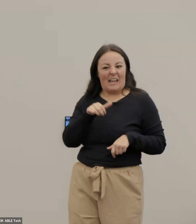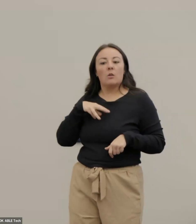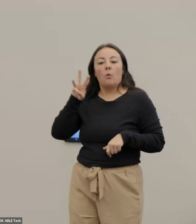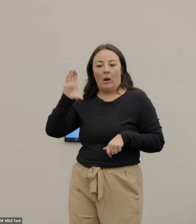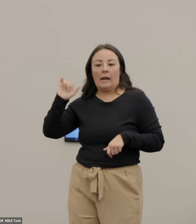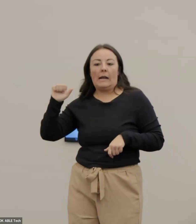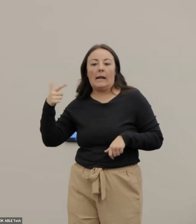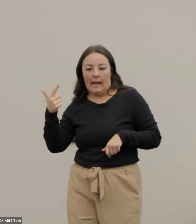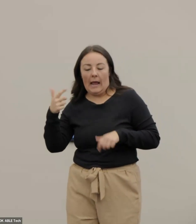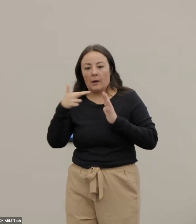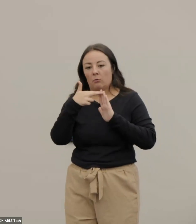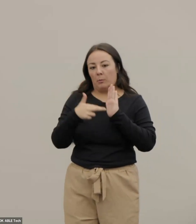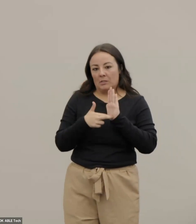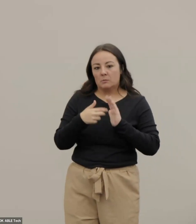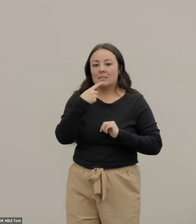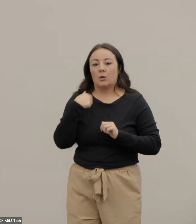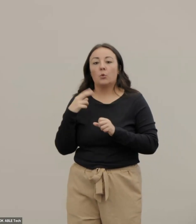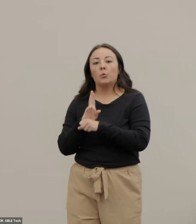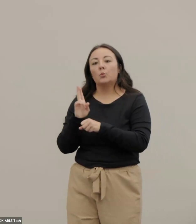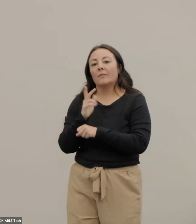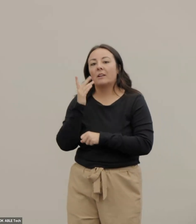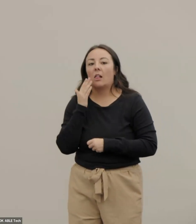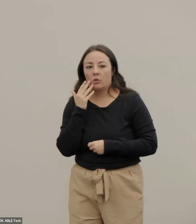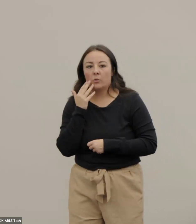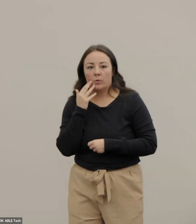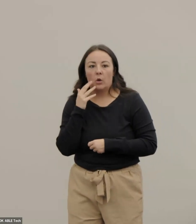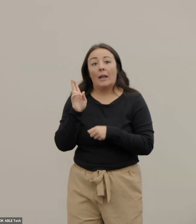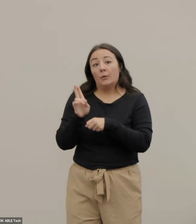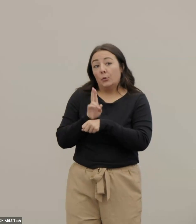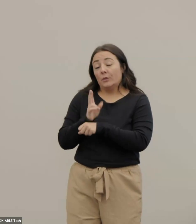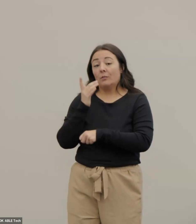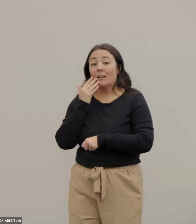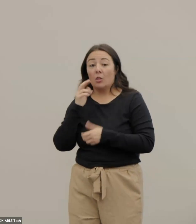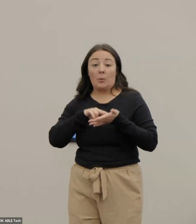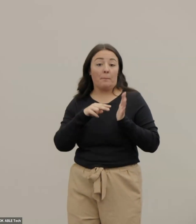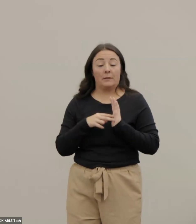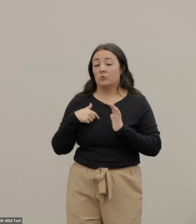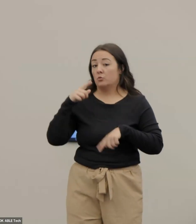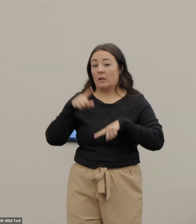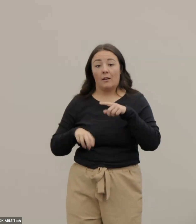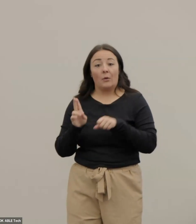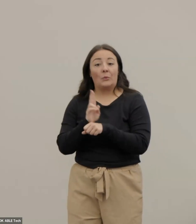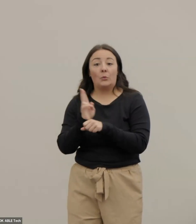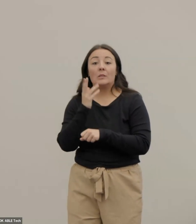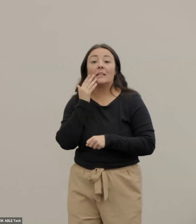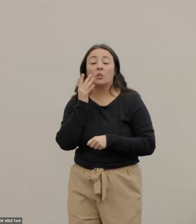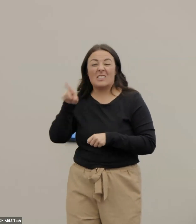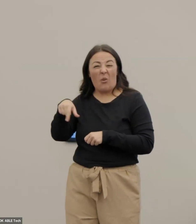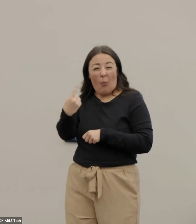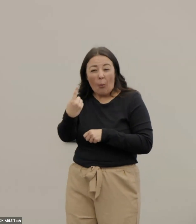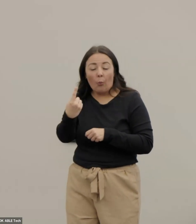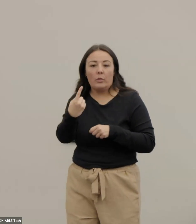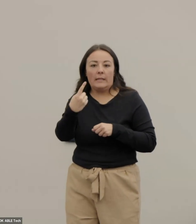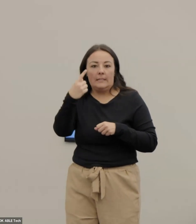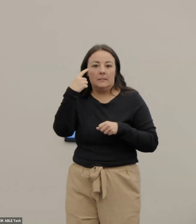a WCAG principle called use of color. And use of color says you cannot use color as the only means